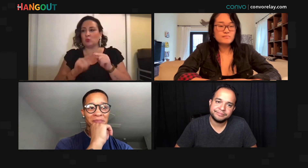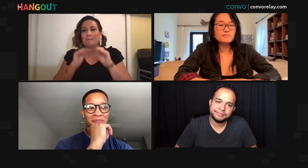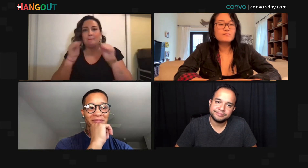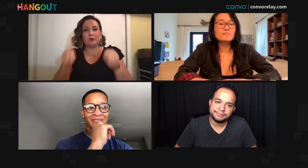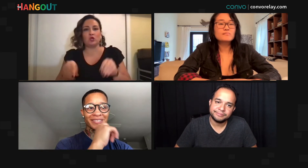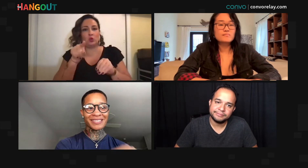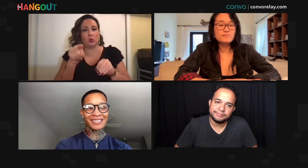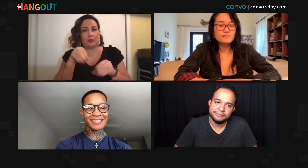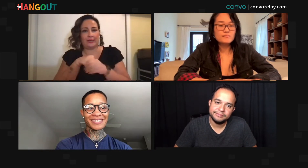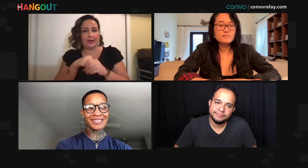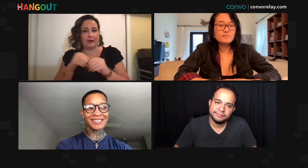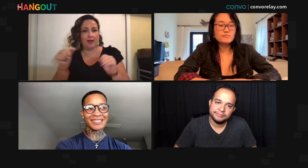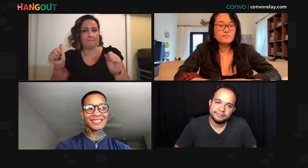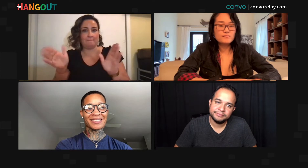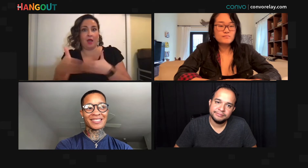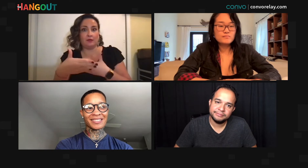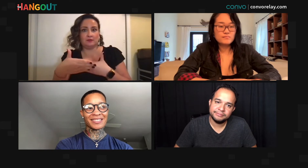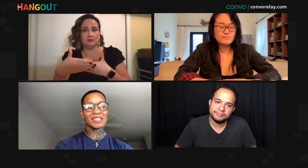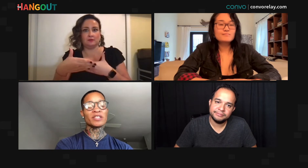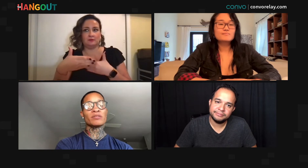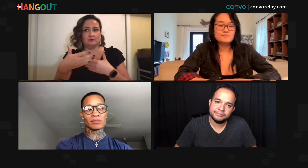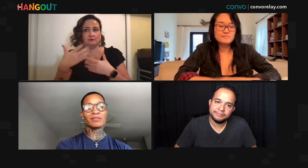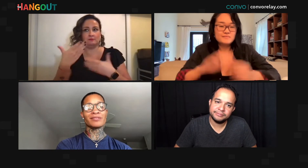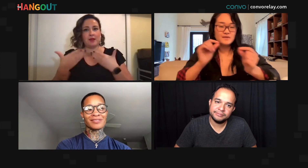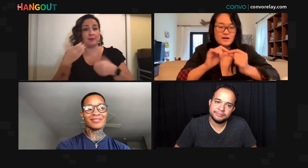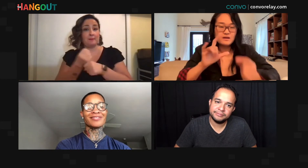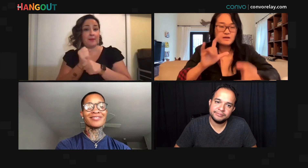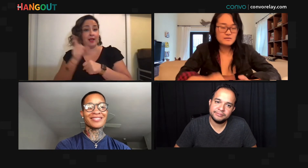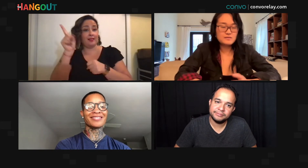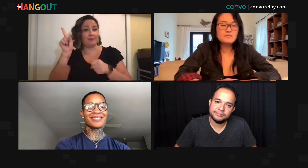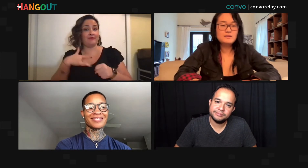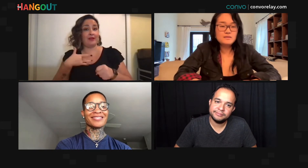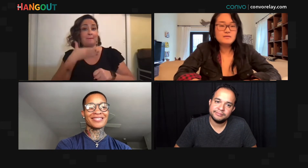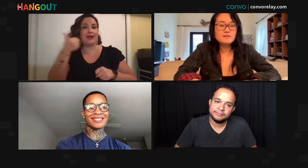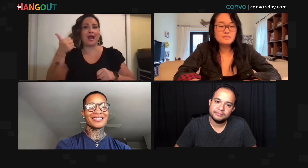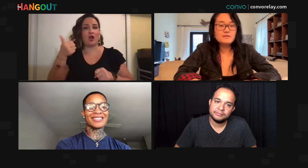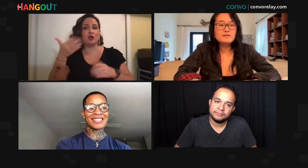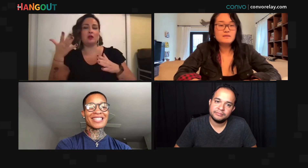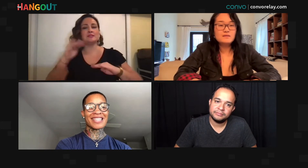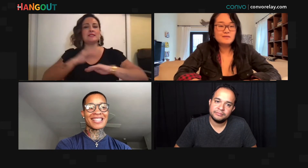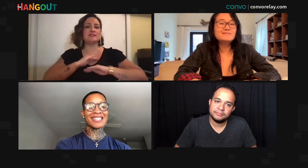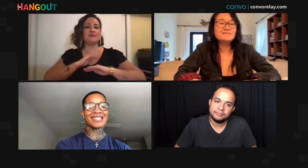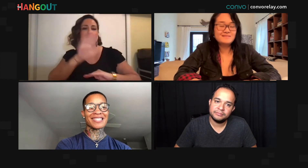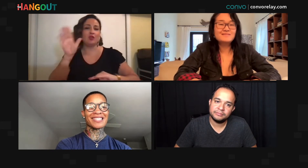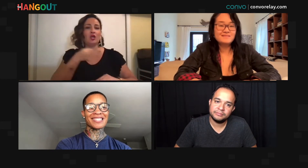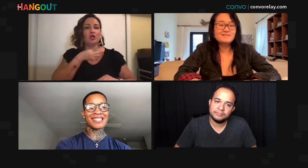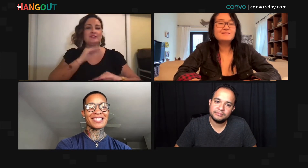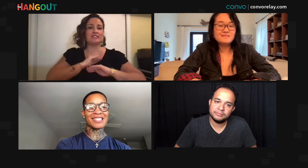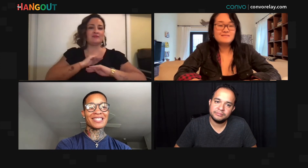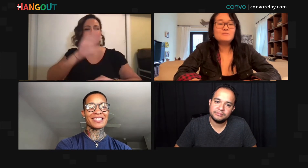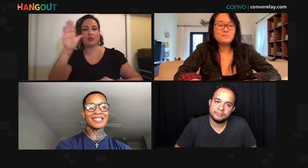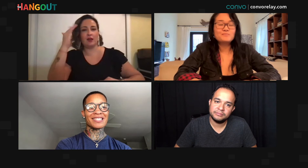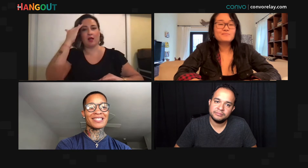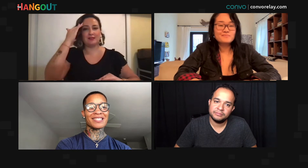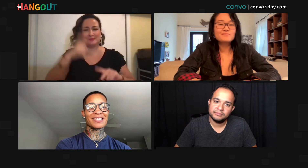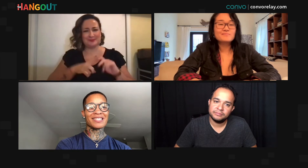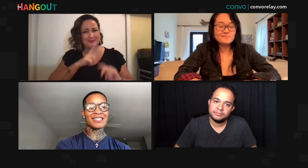in this world, so that nobody puts you in a box. And maybe it might satisfy